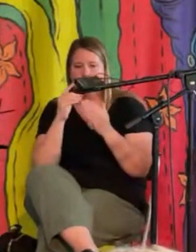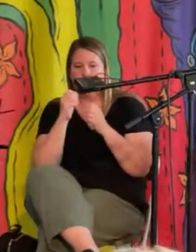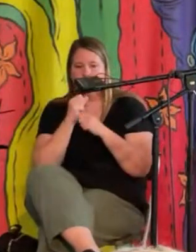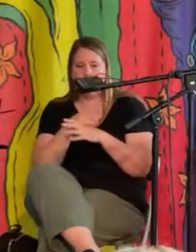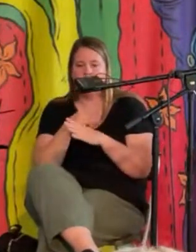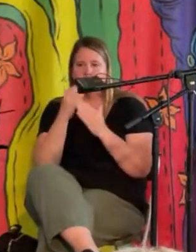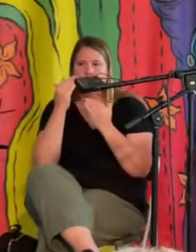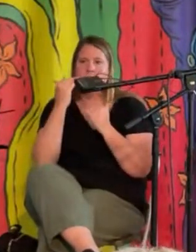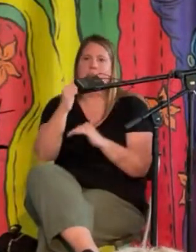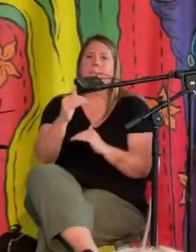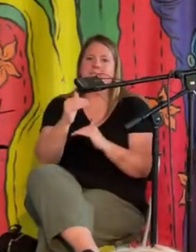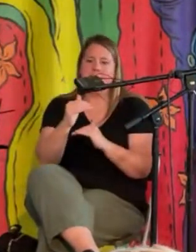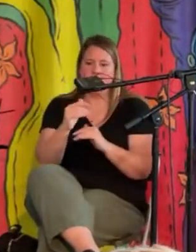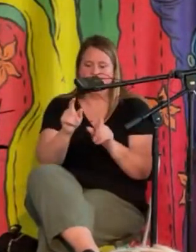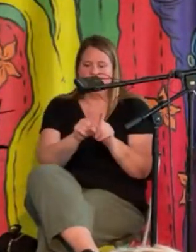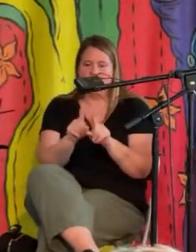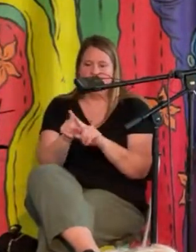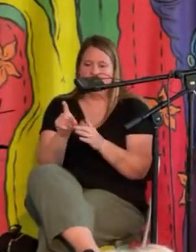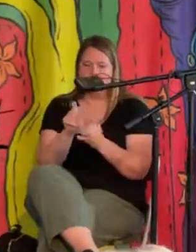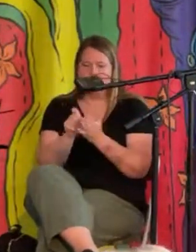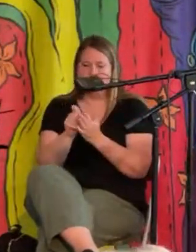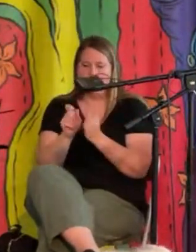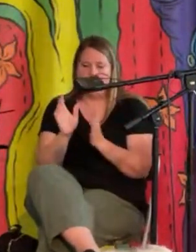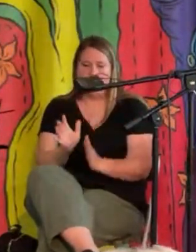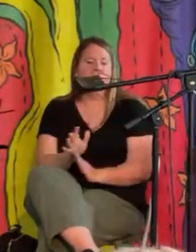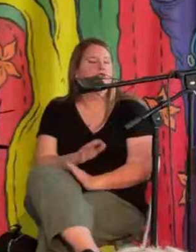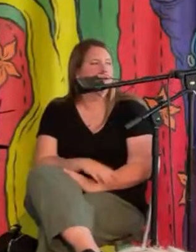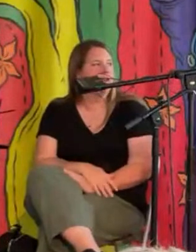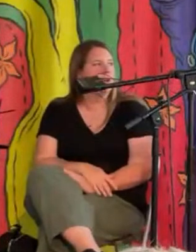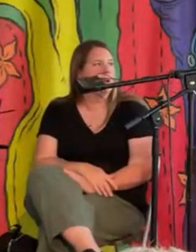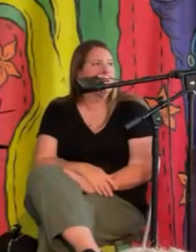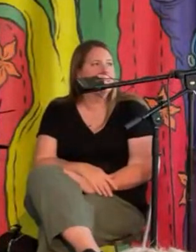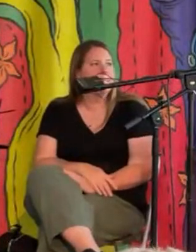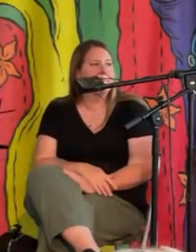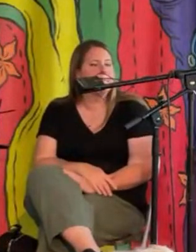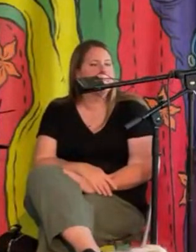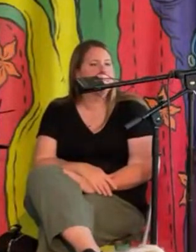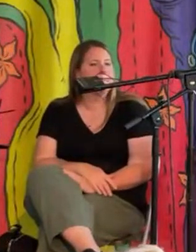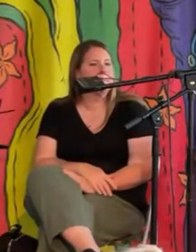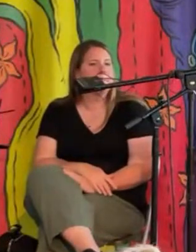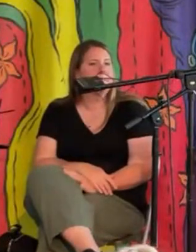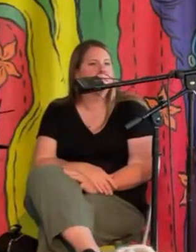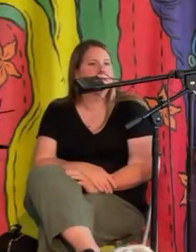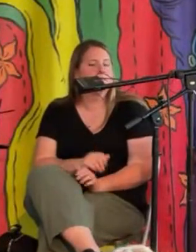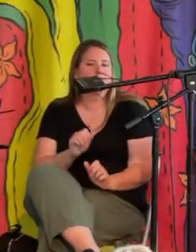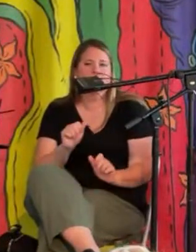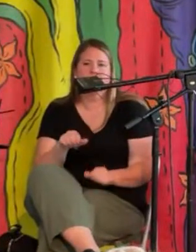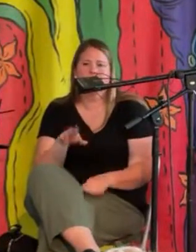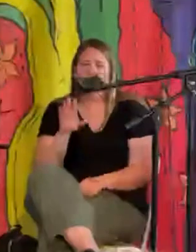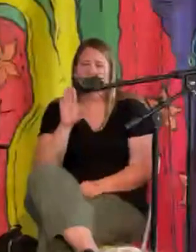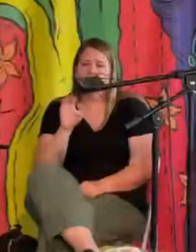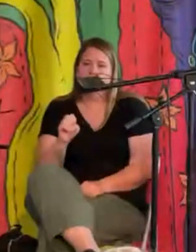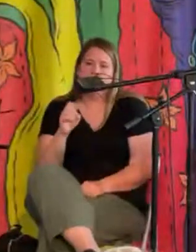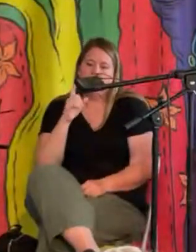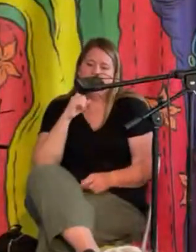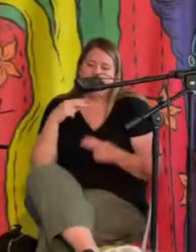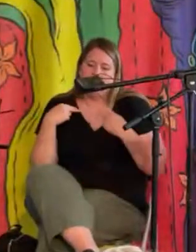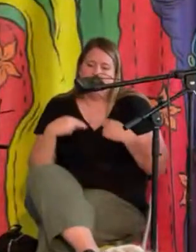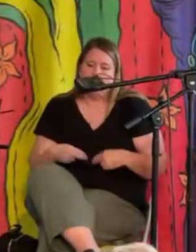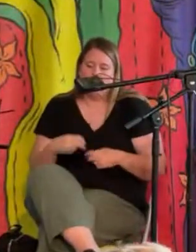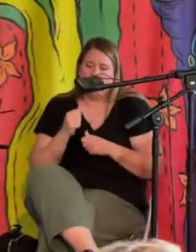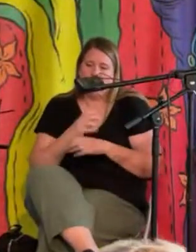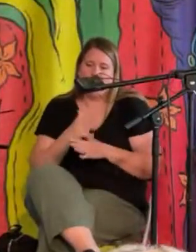limiting? As a writer, specifically. It can be. I think being human is very limited.